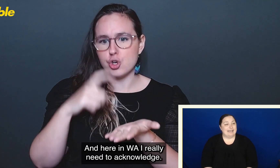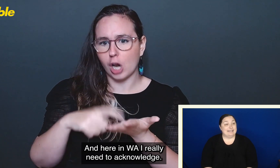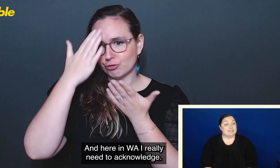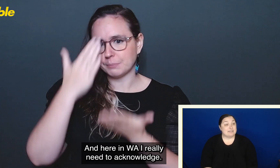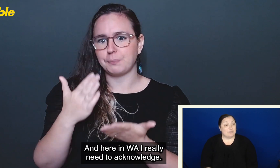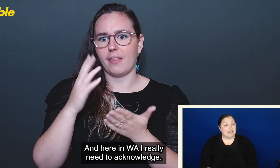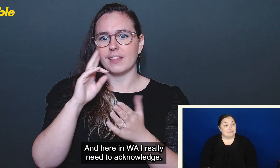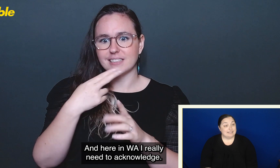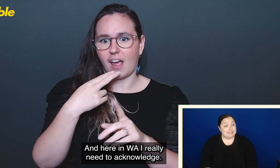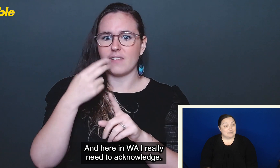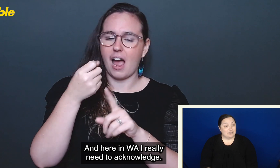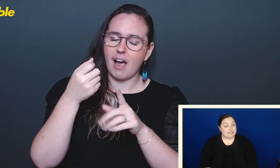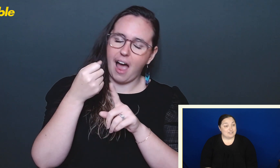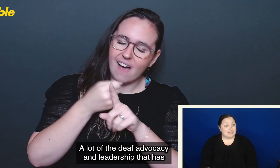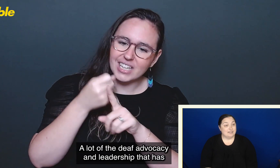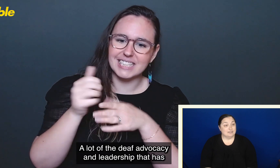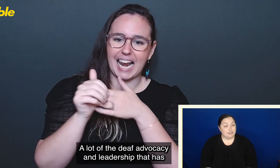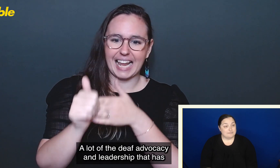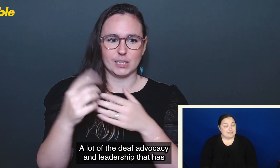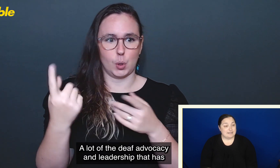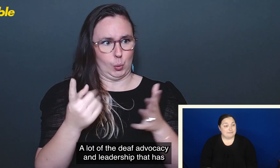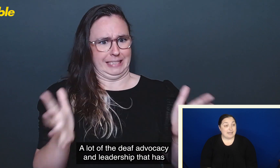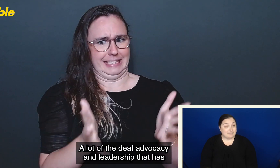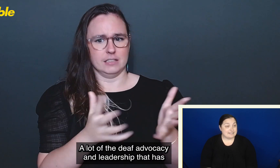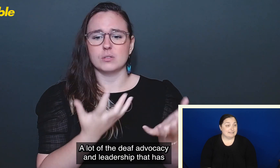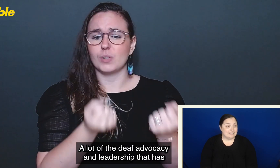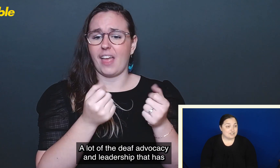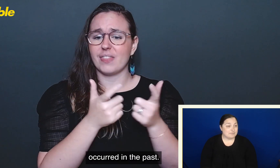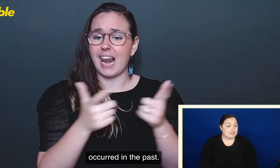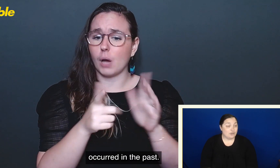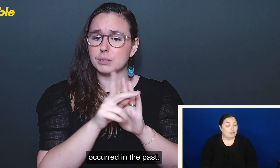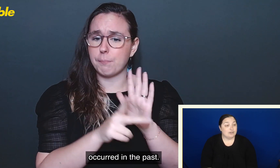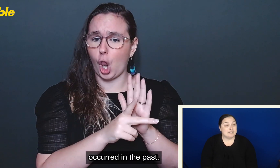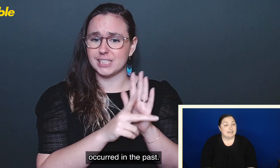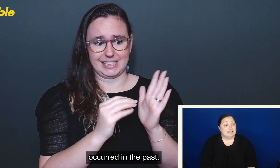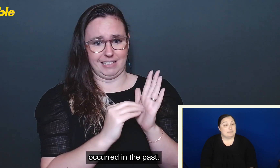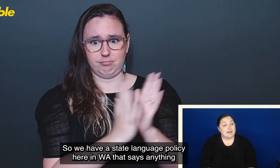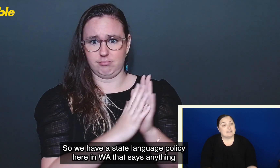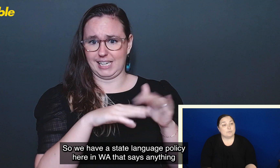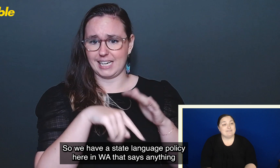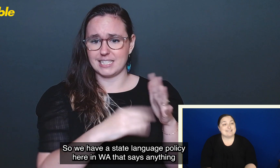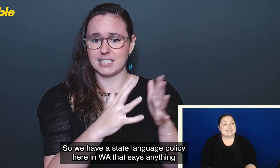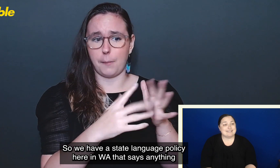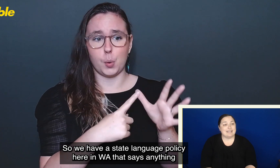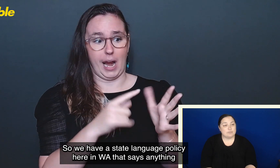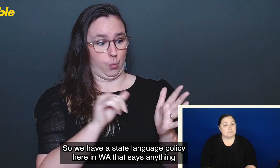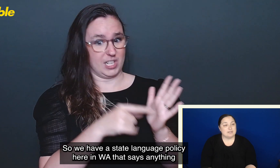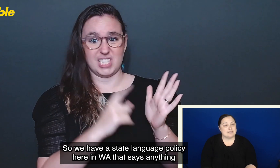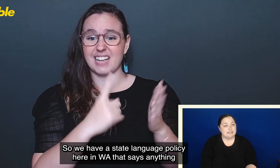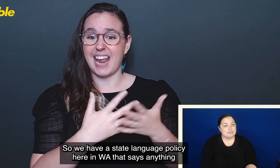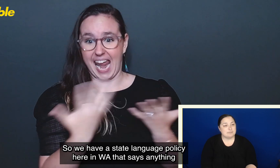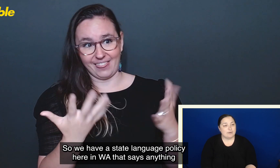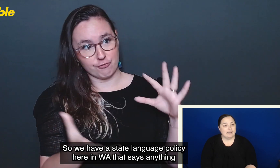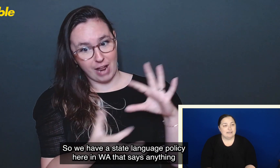And here in WA, I really need to acknowledge a lot of the deaf advocacy and leadership that has occurred in the past. So we have a state language policy